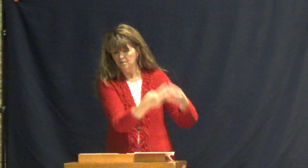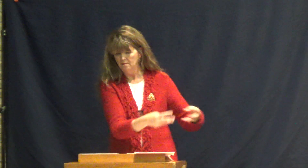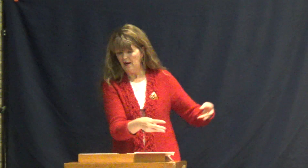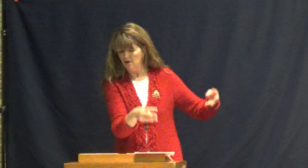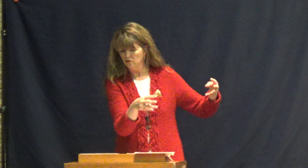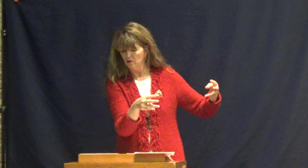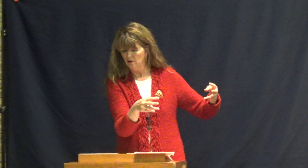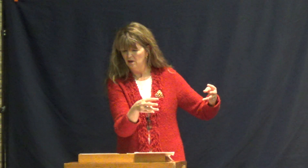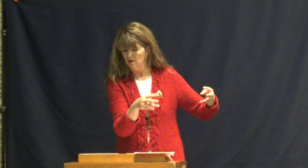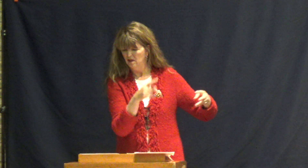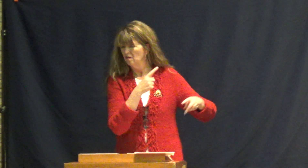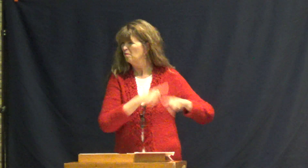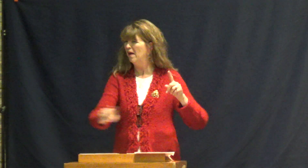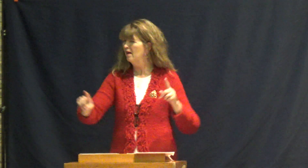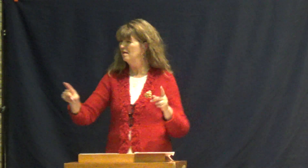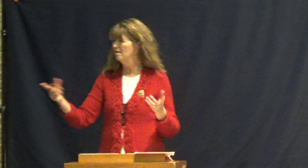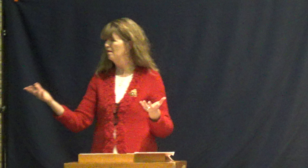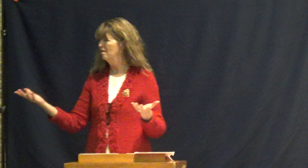cloth and lying in a manger.